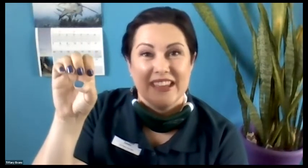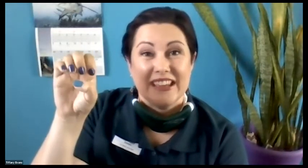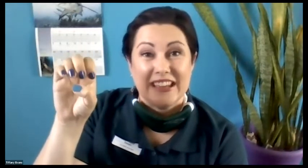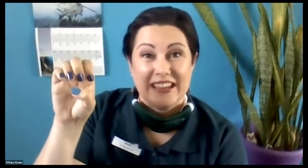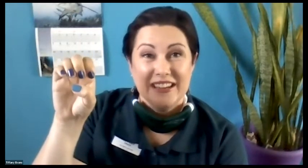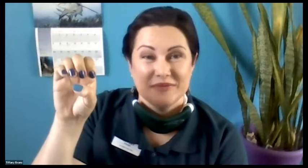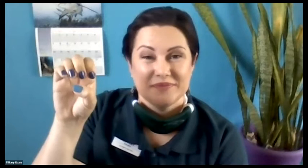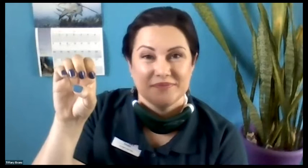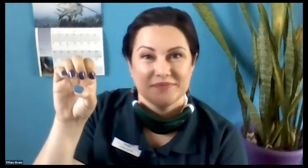E,